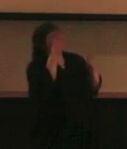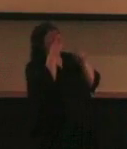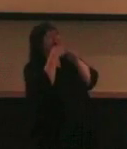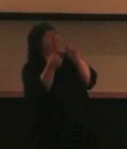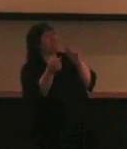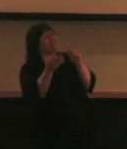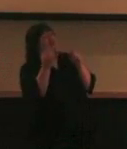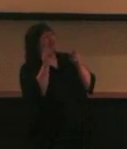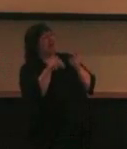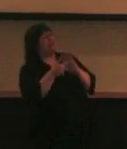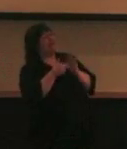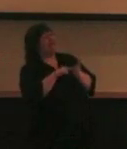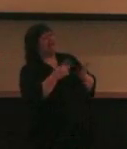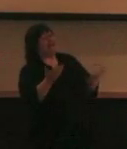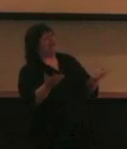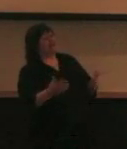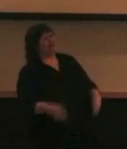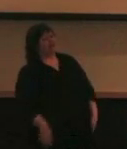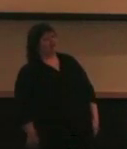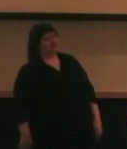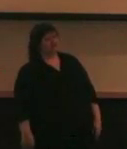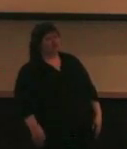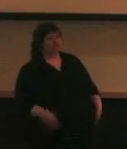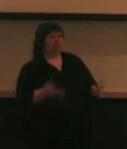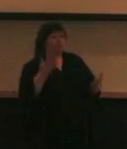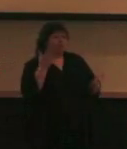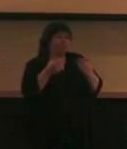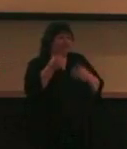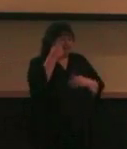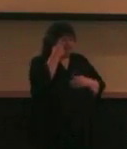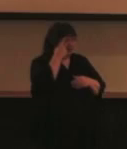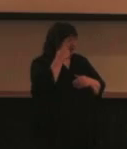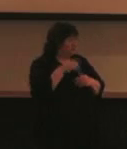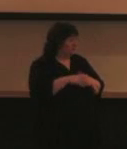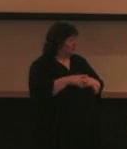sign of what that means. So they may think,